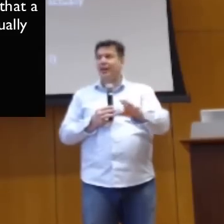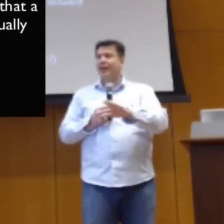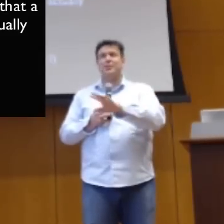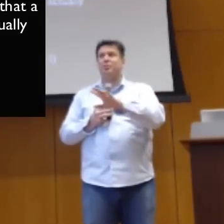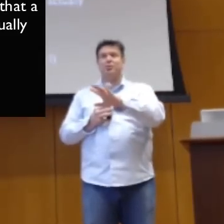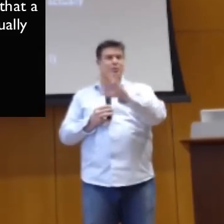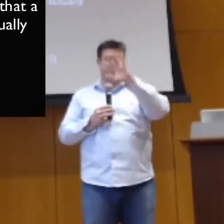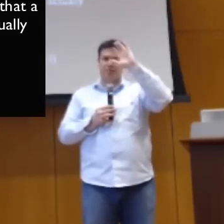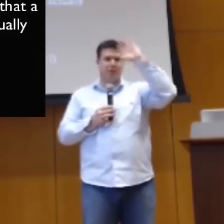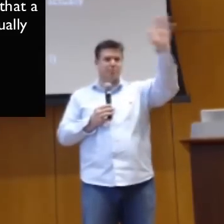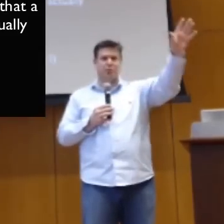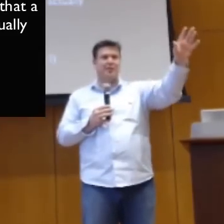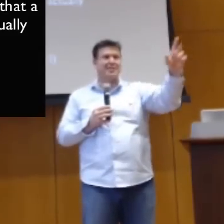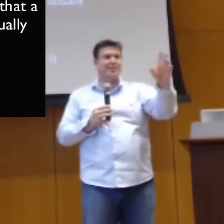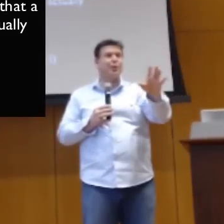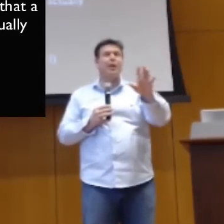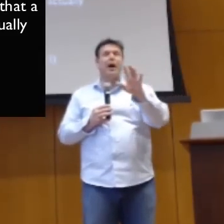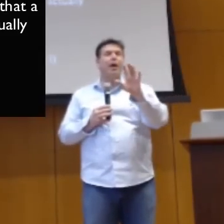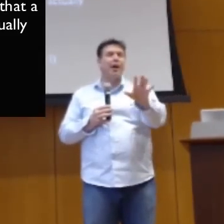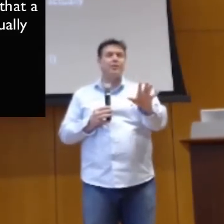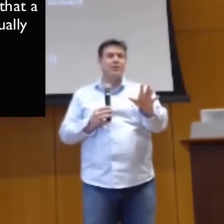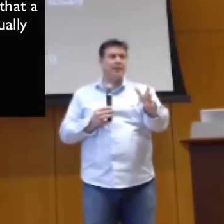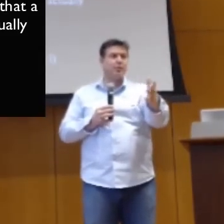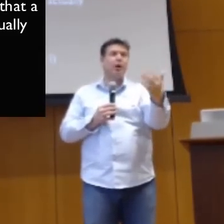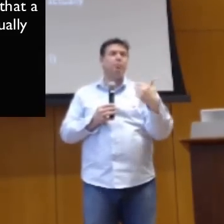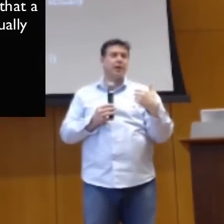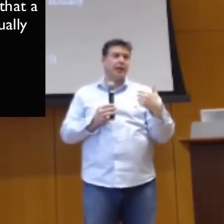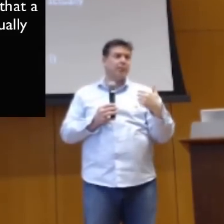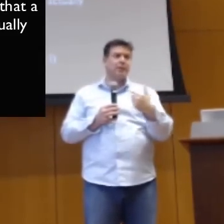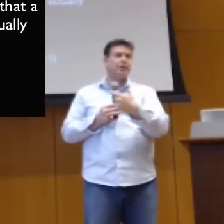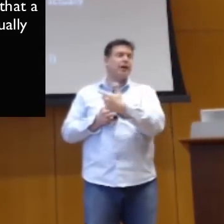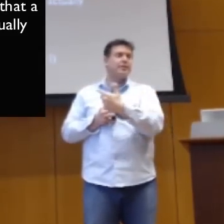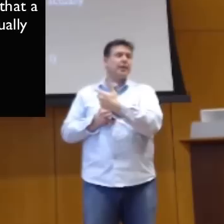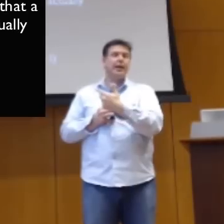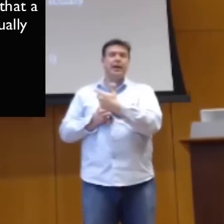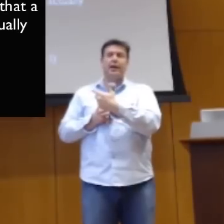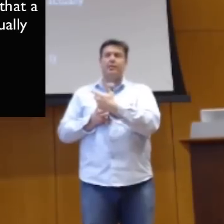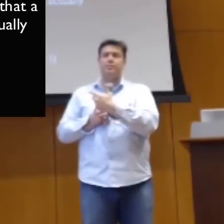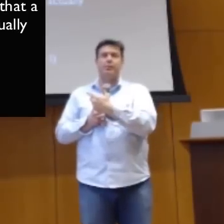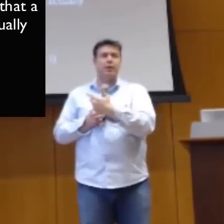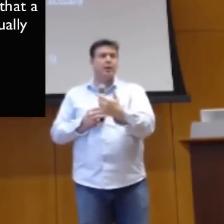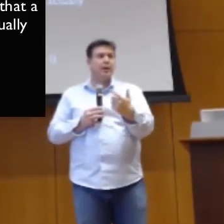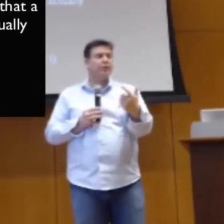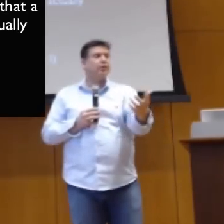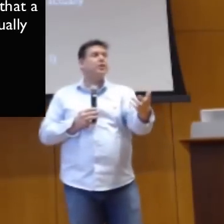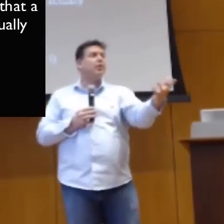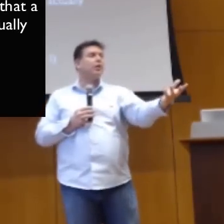and some of you are just, you know, geniuses. So all I have to say is, you help me. Because honestly, if there's another